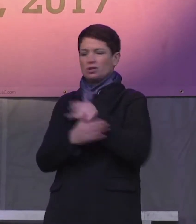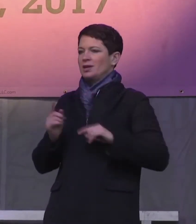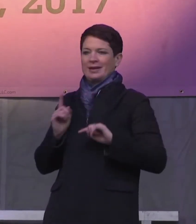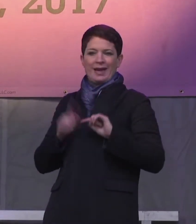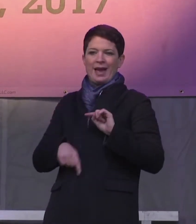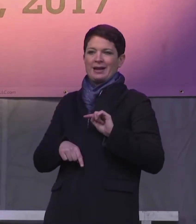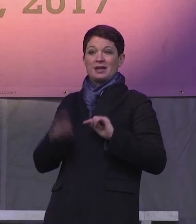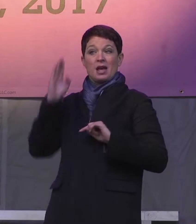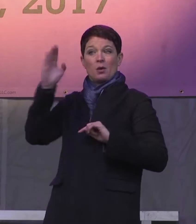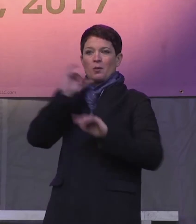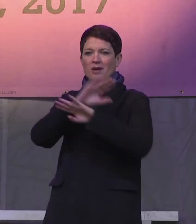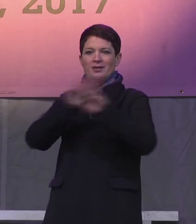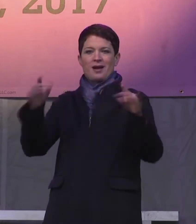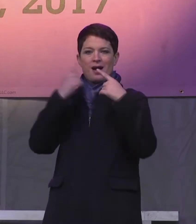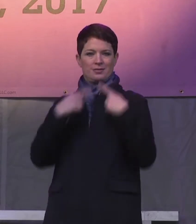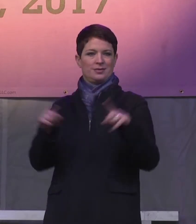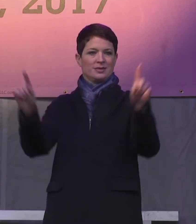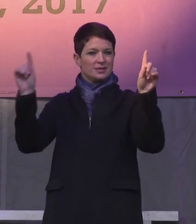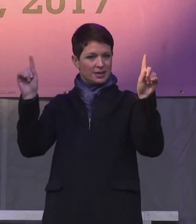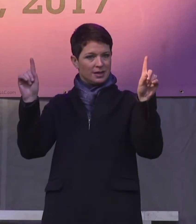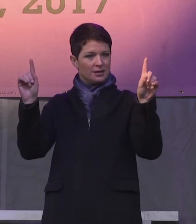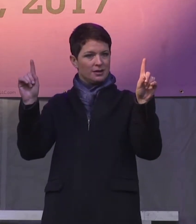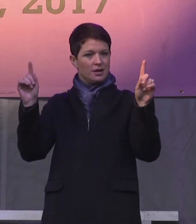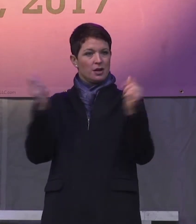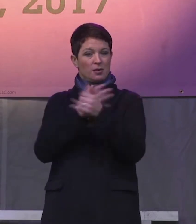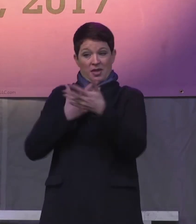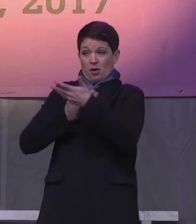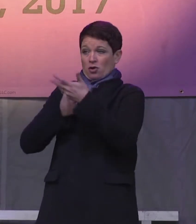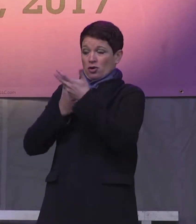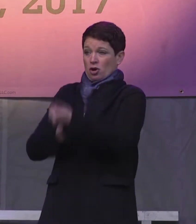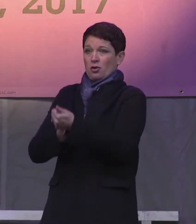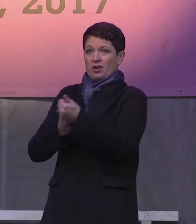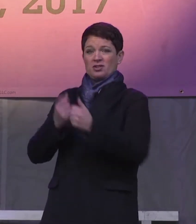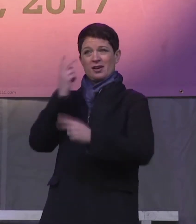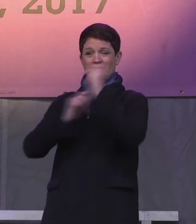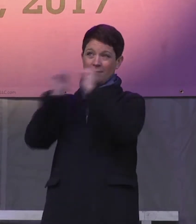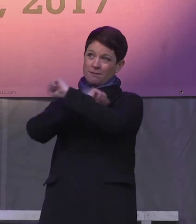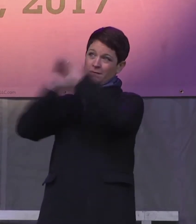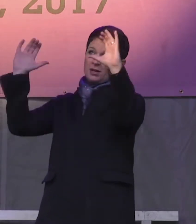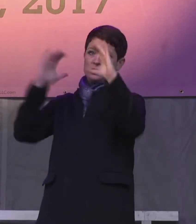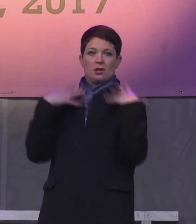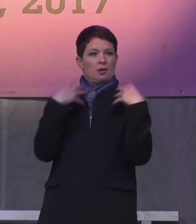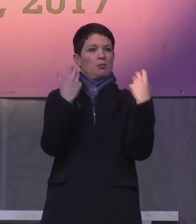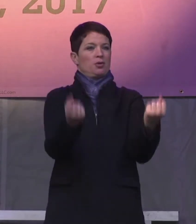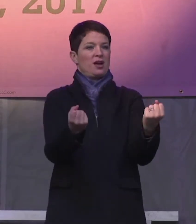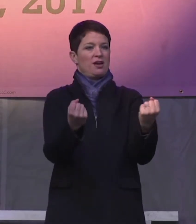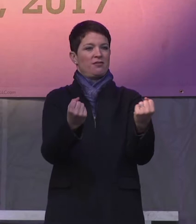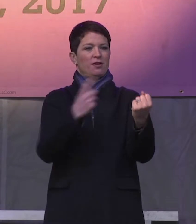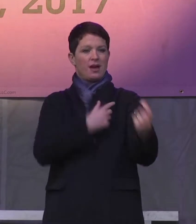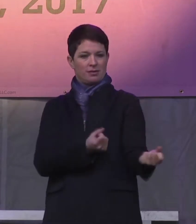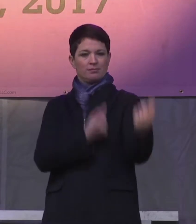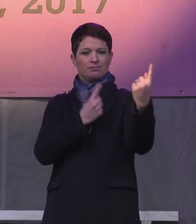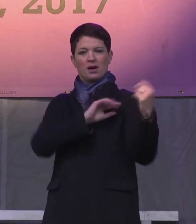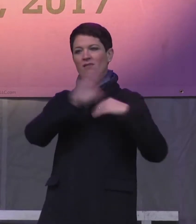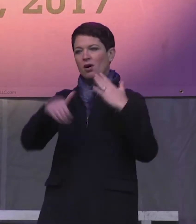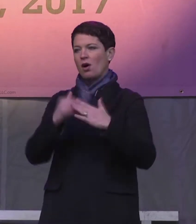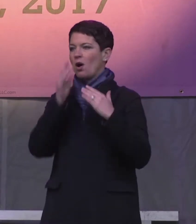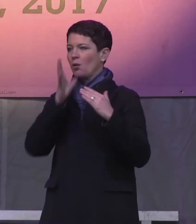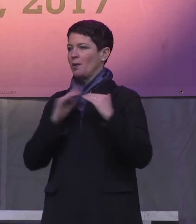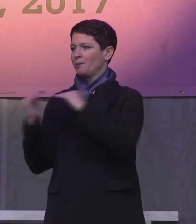cannot and will not succeed without the courage, the vision, the bravery, and the empathy of women.